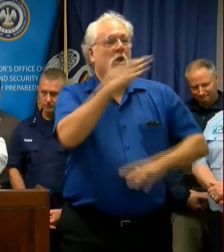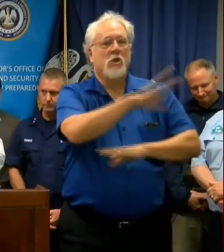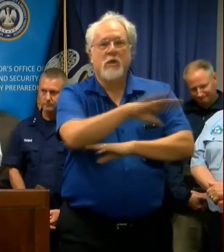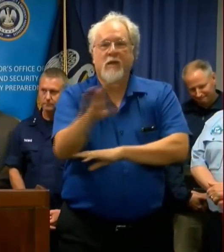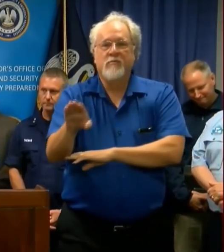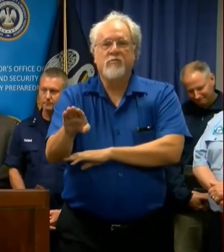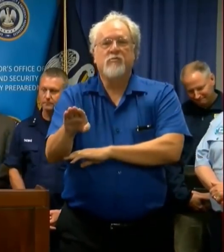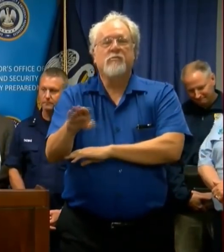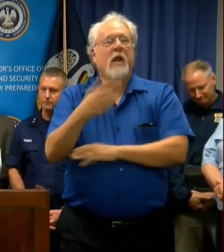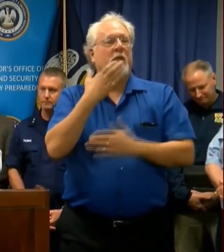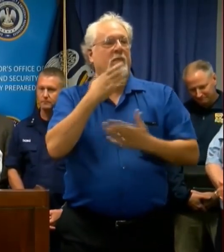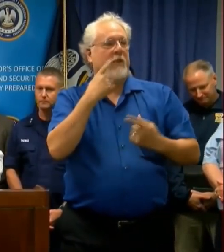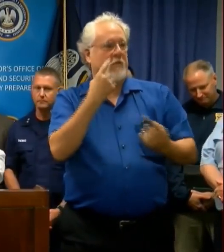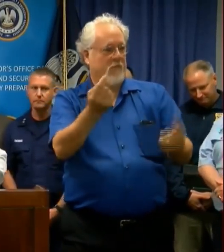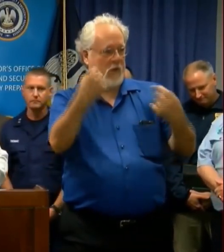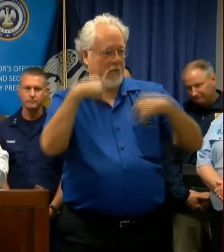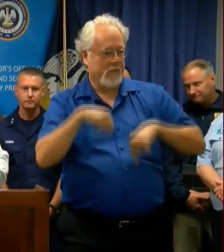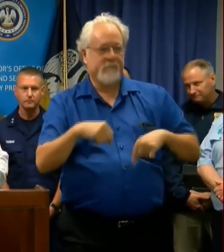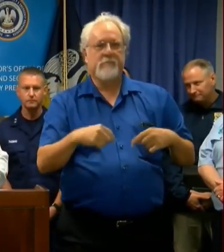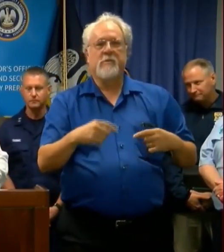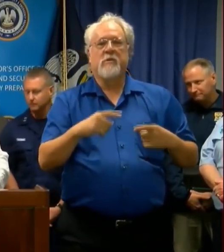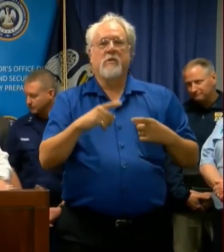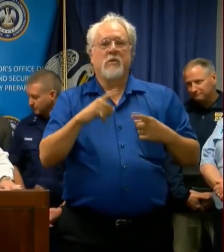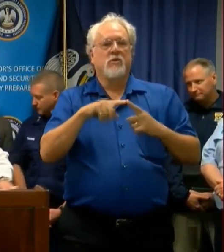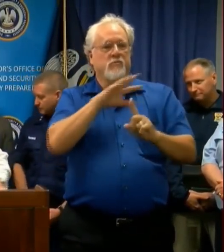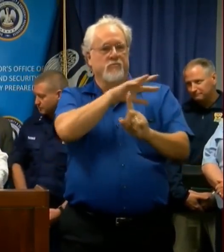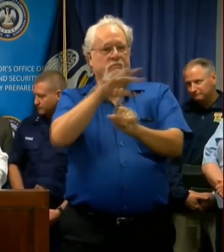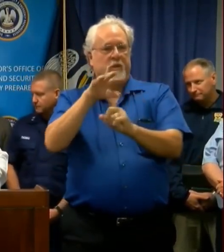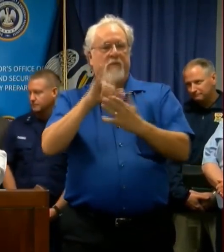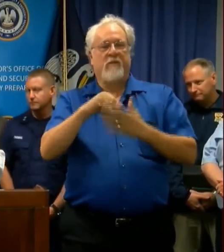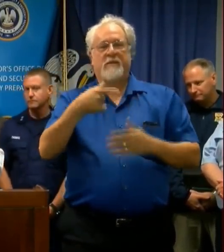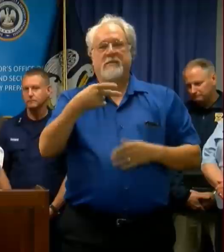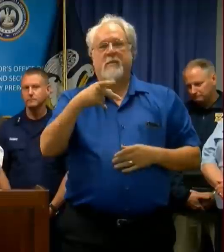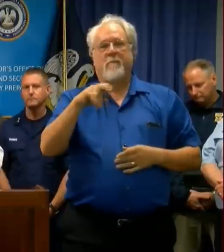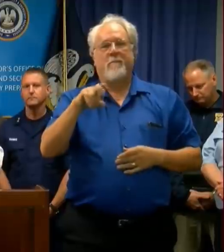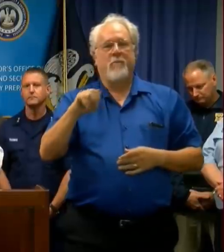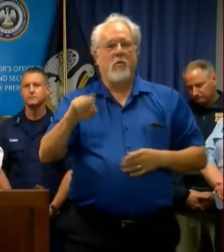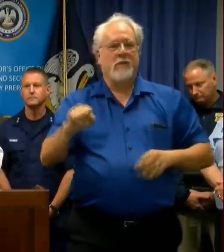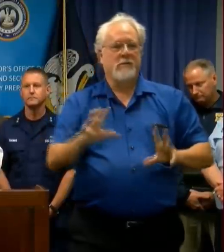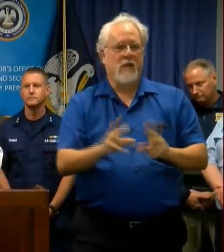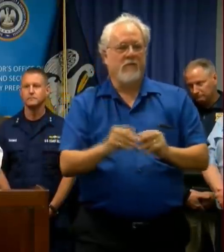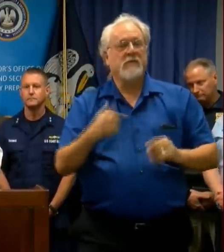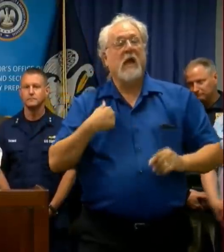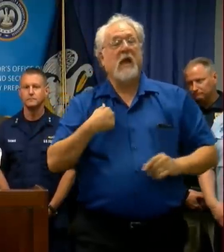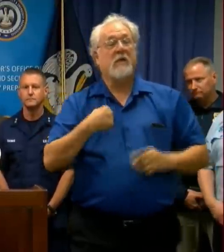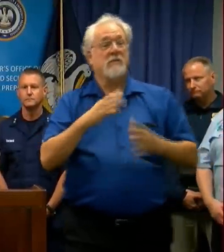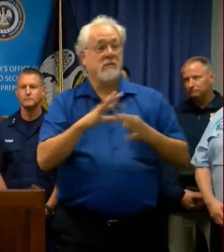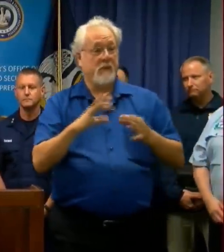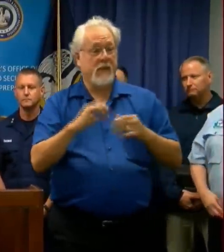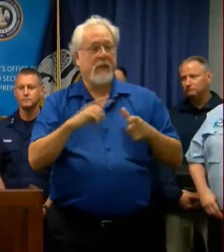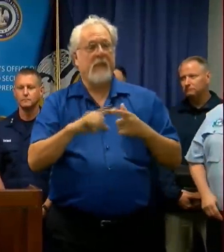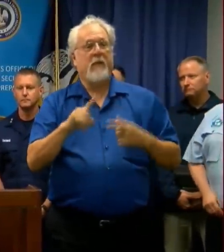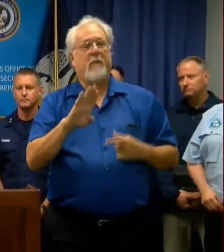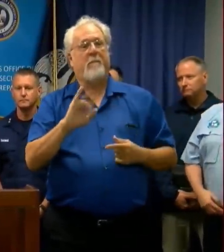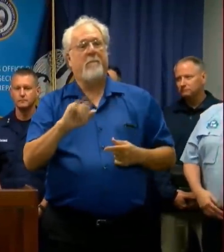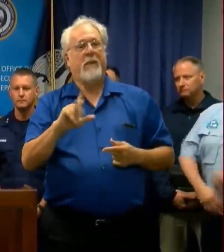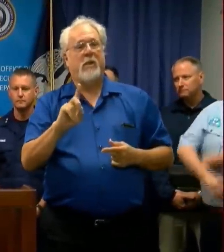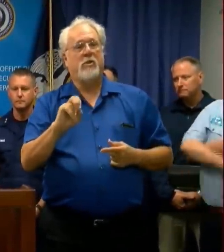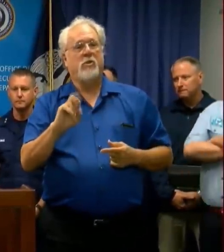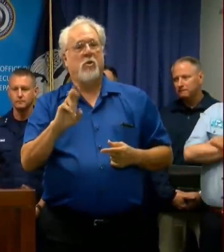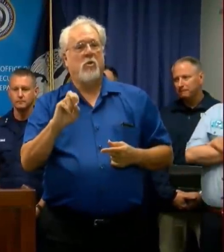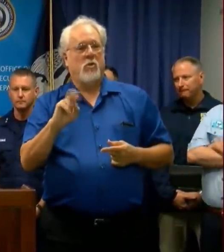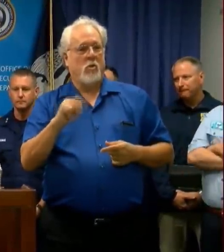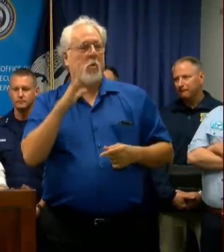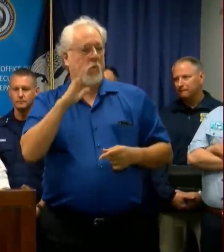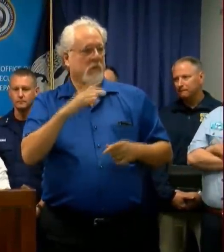Good afternoon, and thank you all for being here to cover this press conference. I will speak, and then Bill Doran from FEMA will